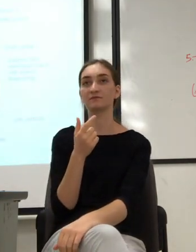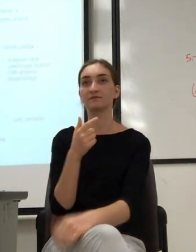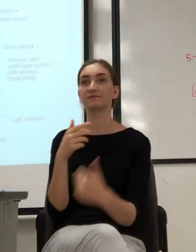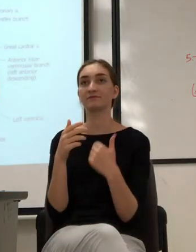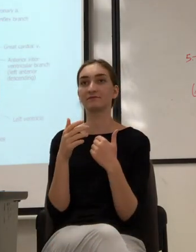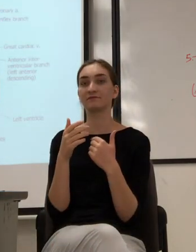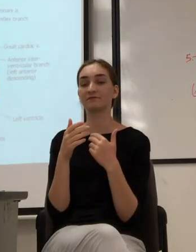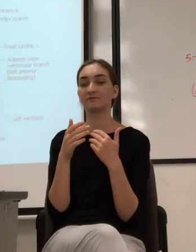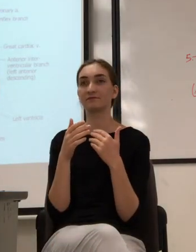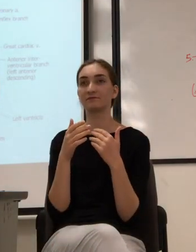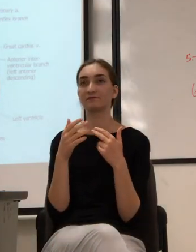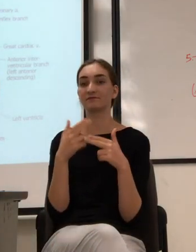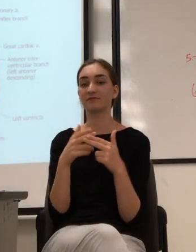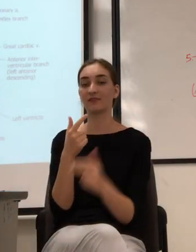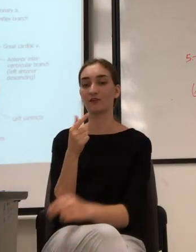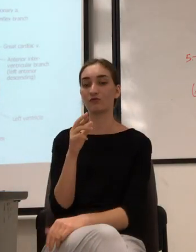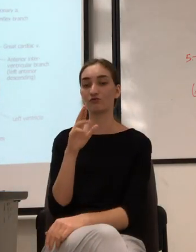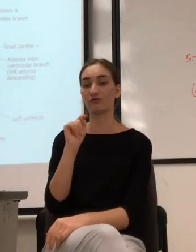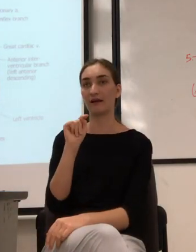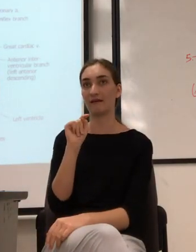There.